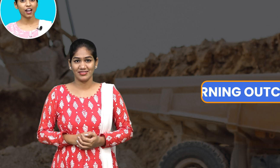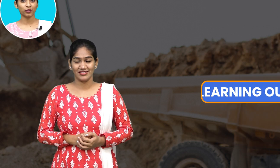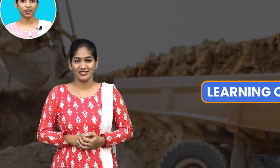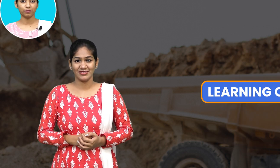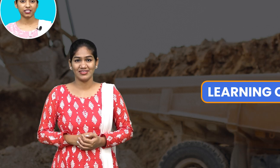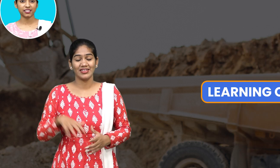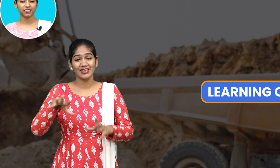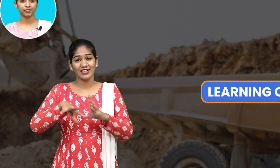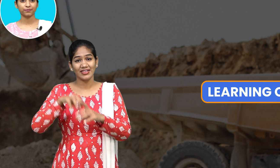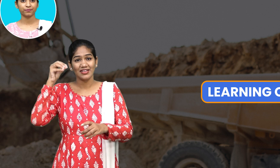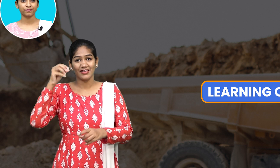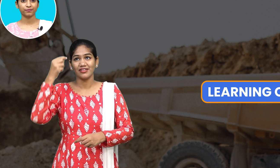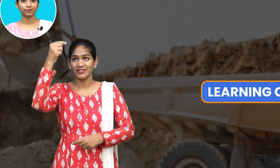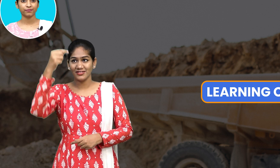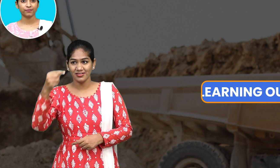Learning outcomes.